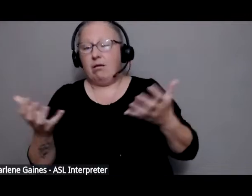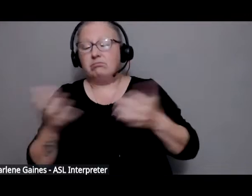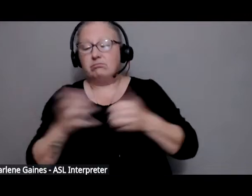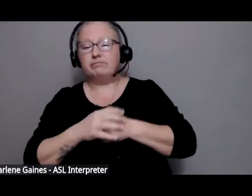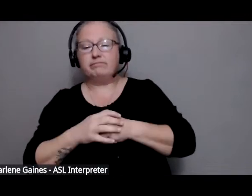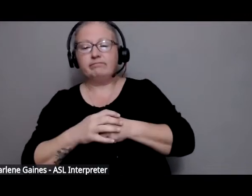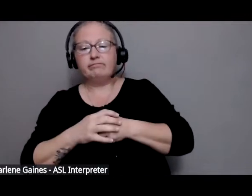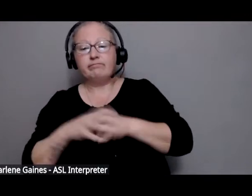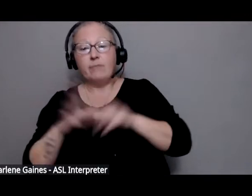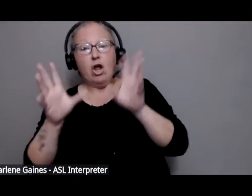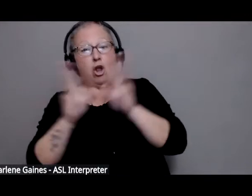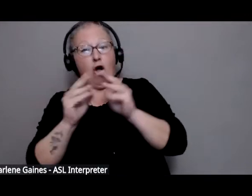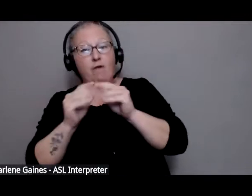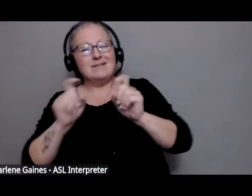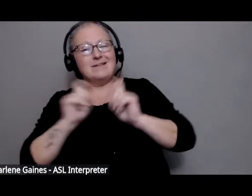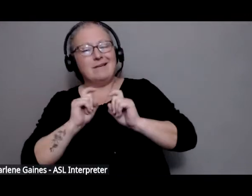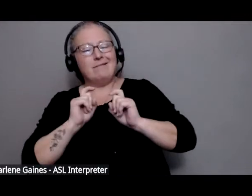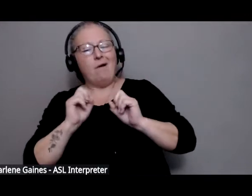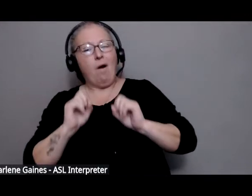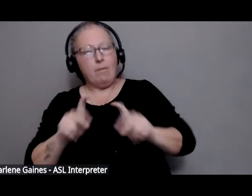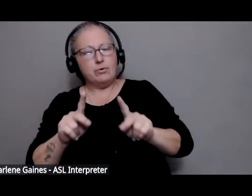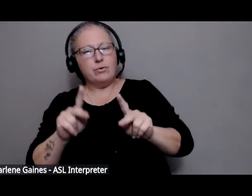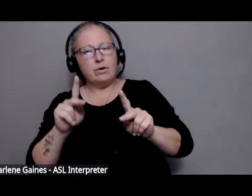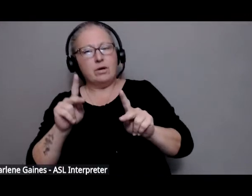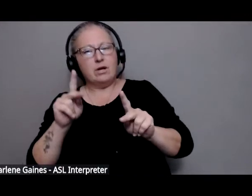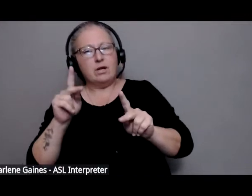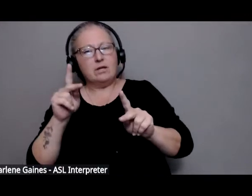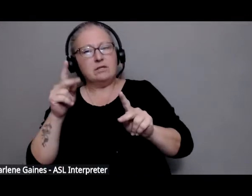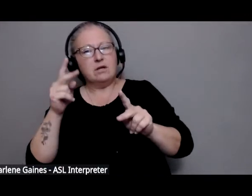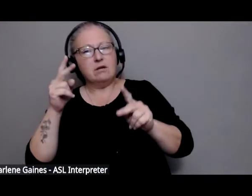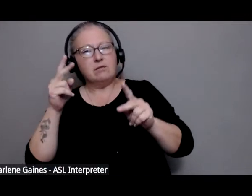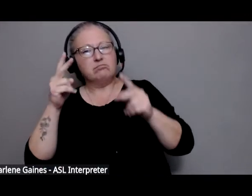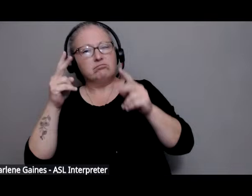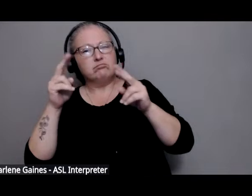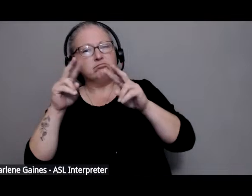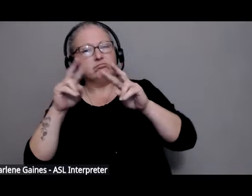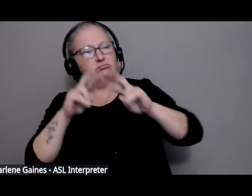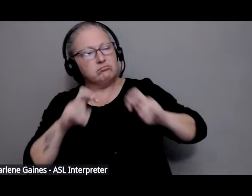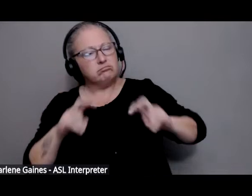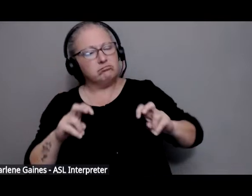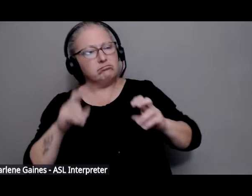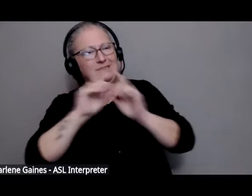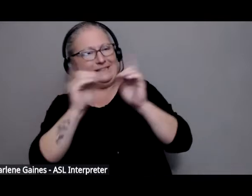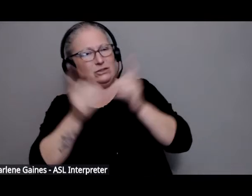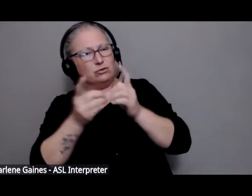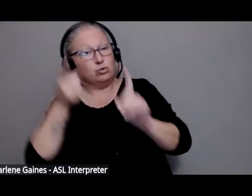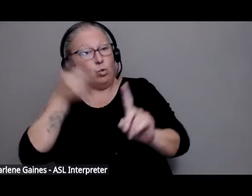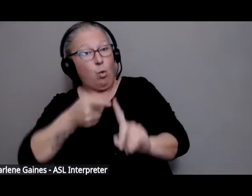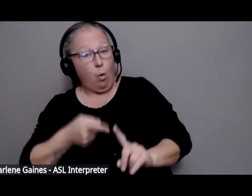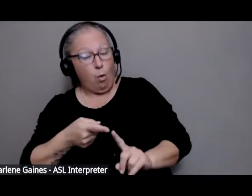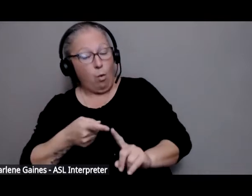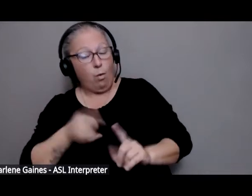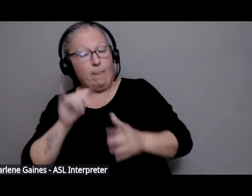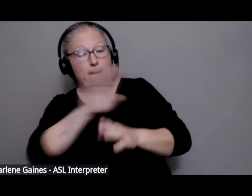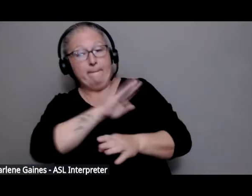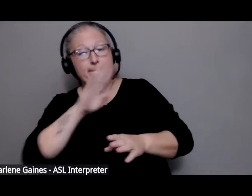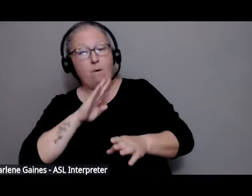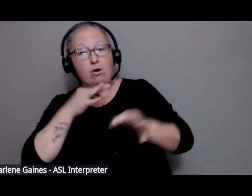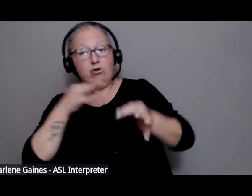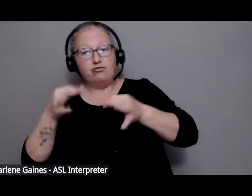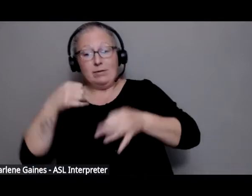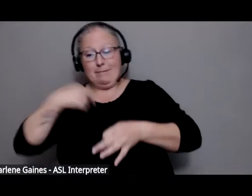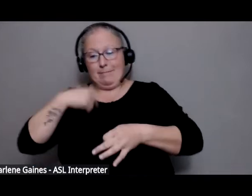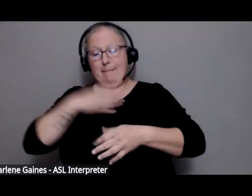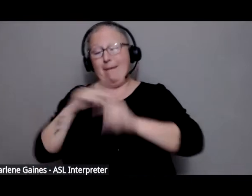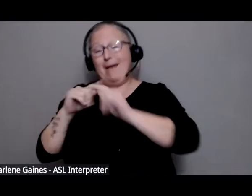These conferences, they give me the opportunity to reflect on the district goals that the board has instructed me and my